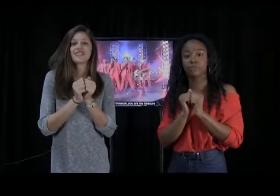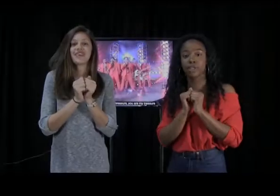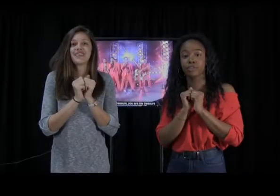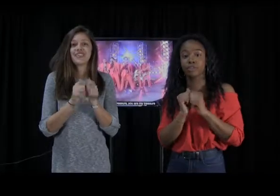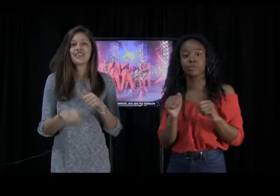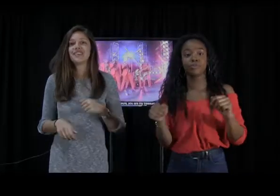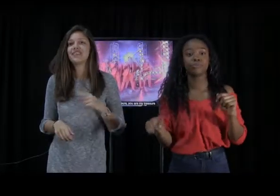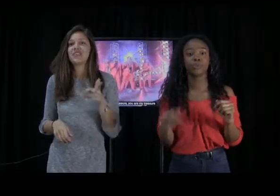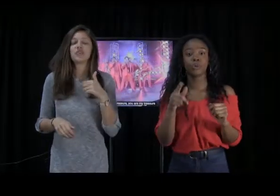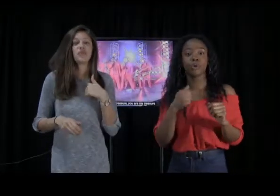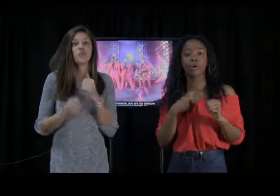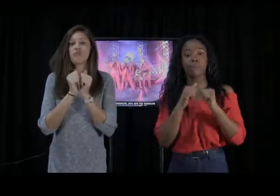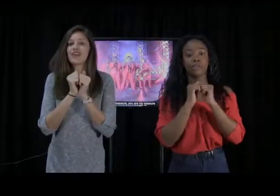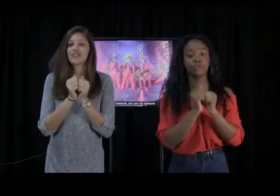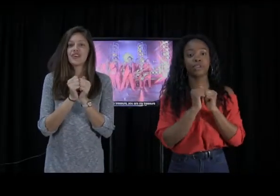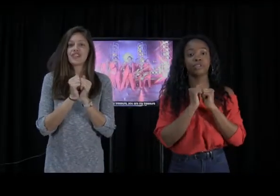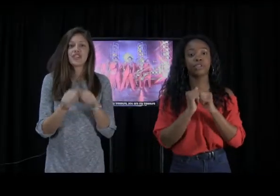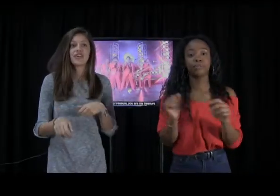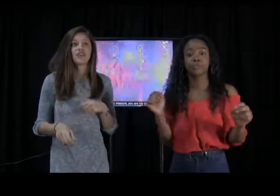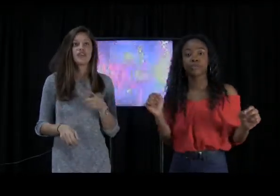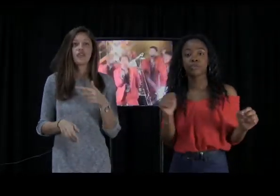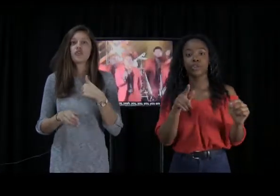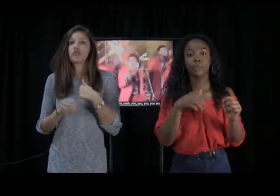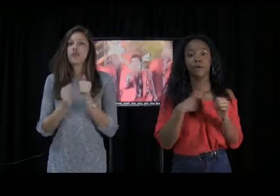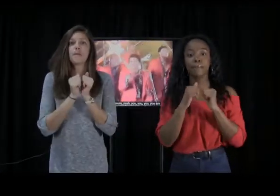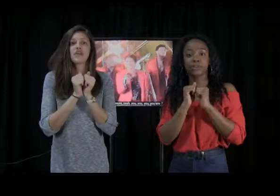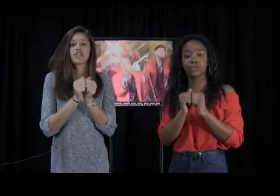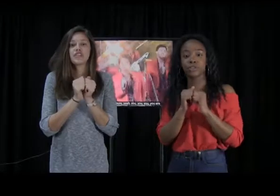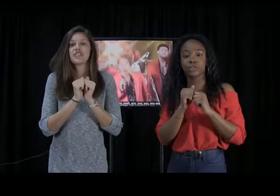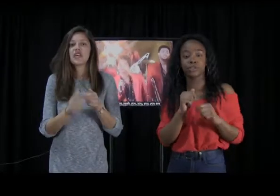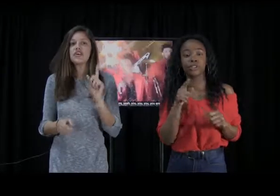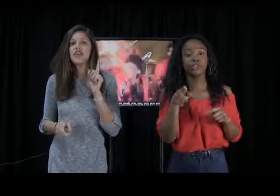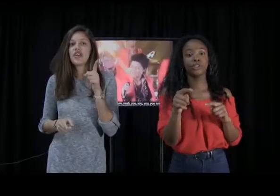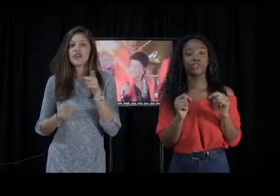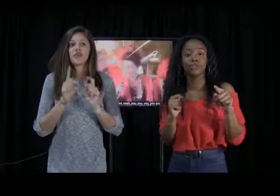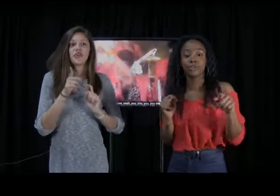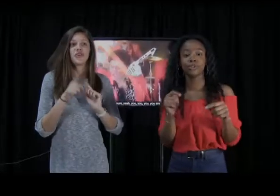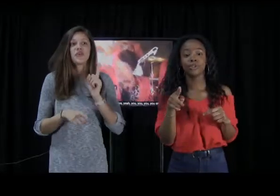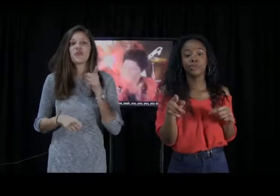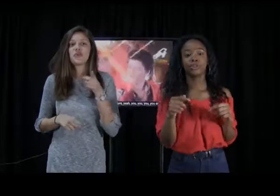Treasure.